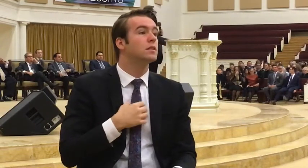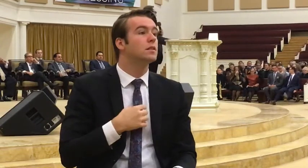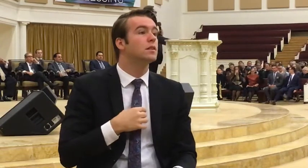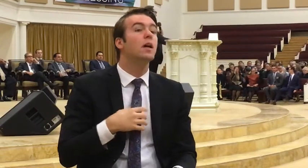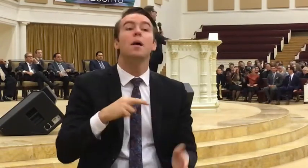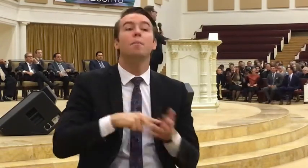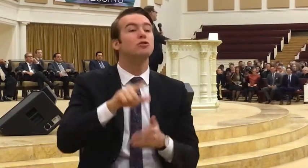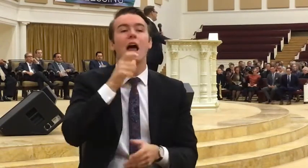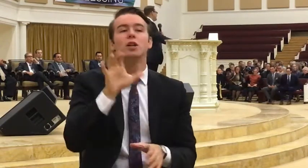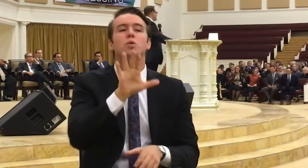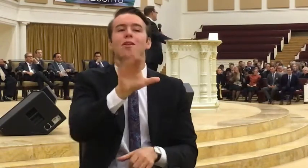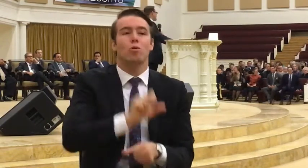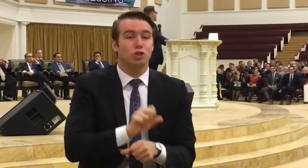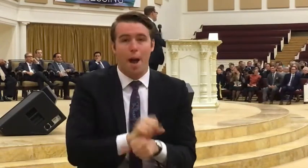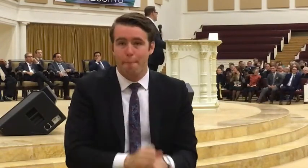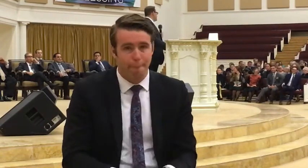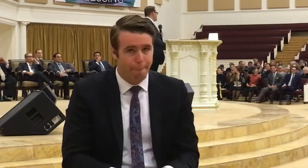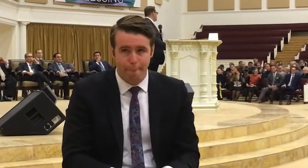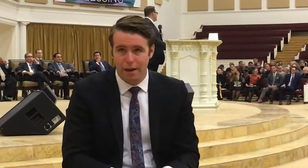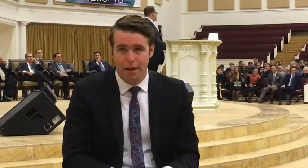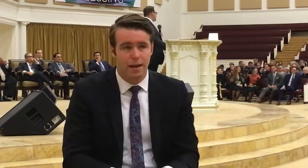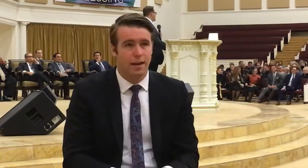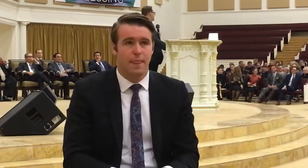you're not doing your job.